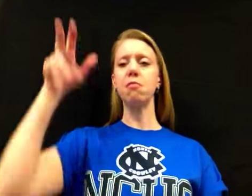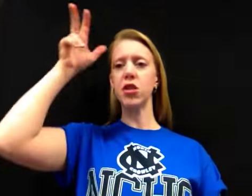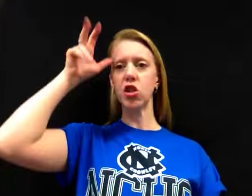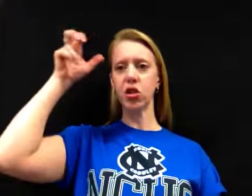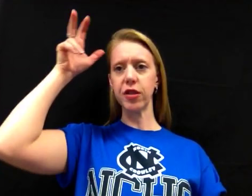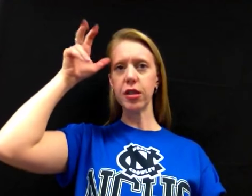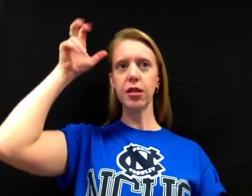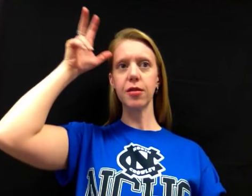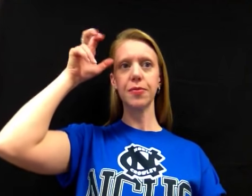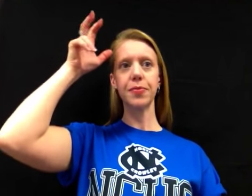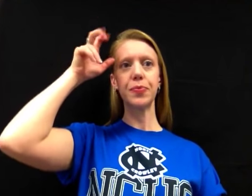Mischievous.